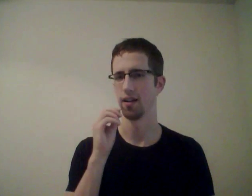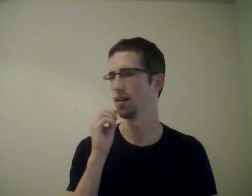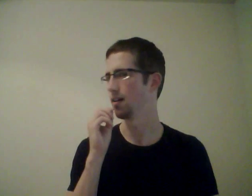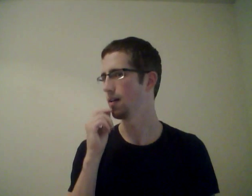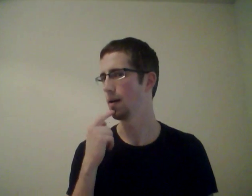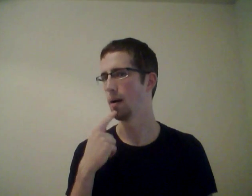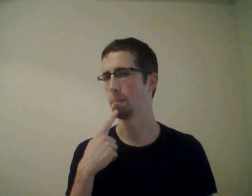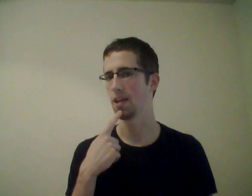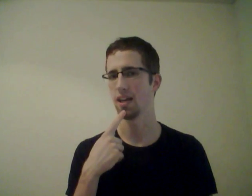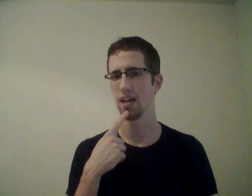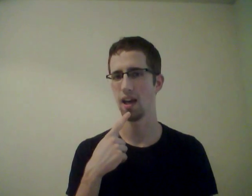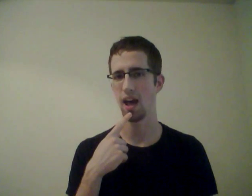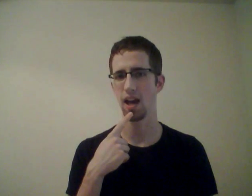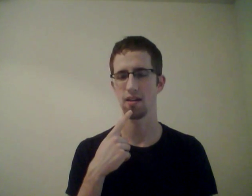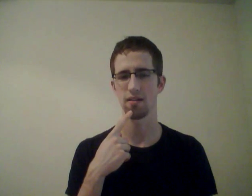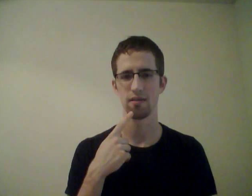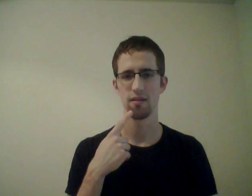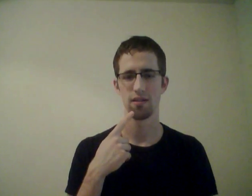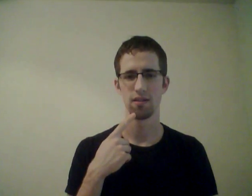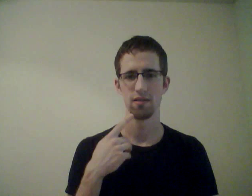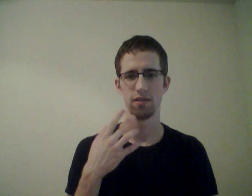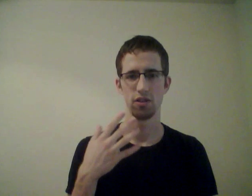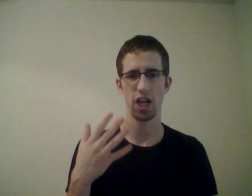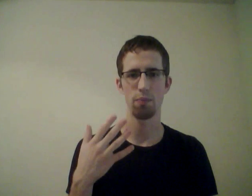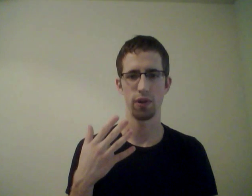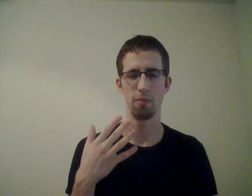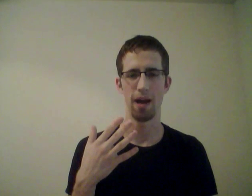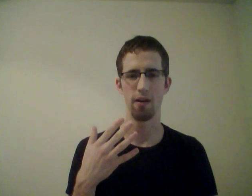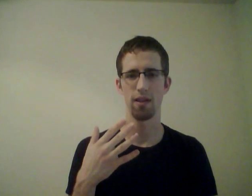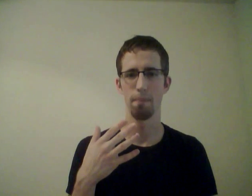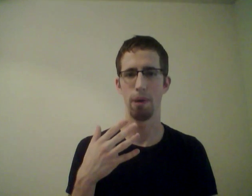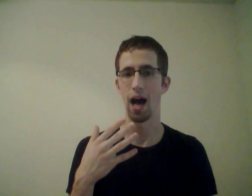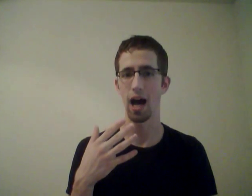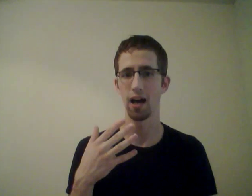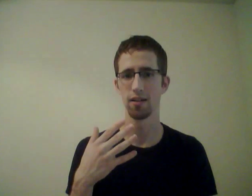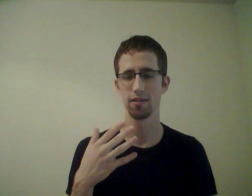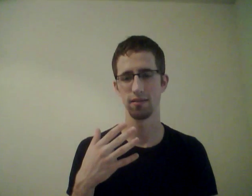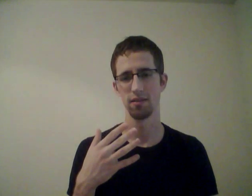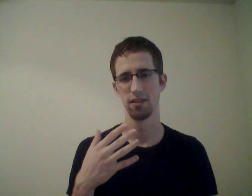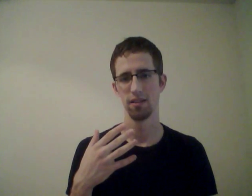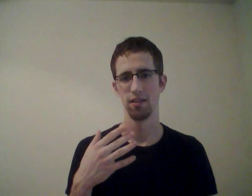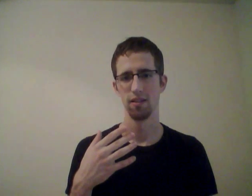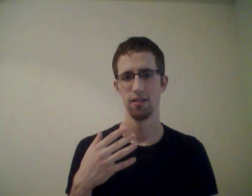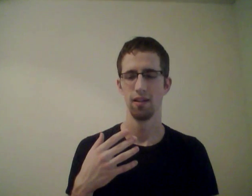a P-A shape with your mouth, pa.